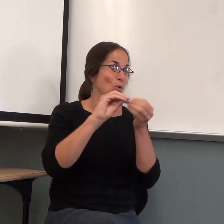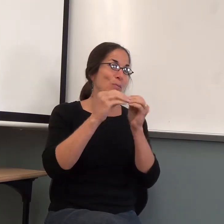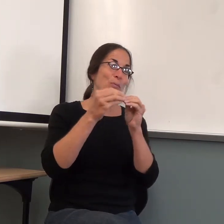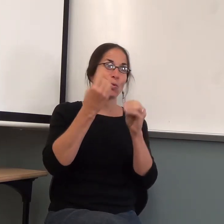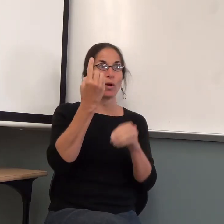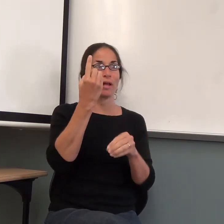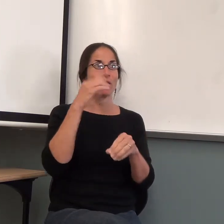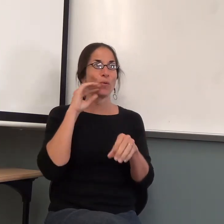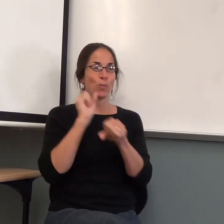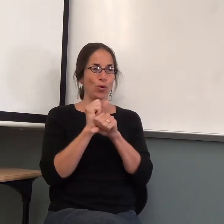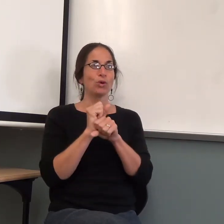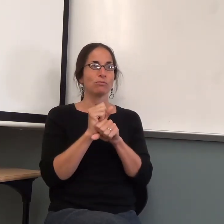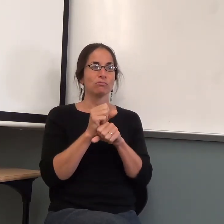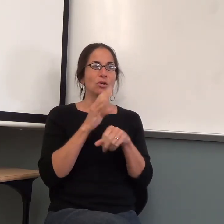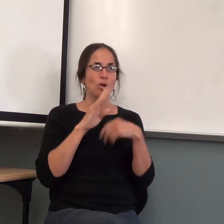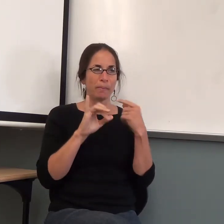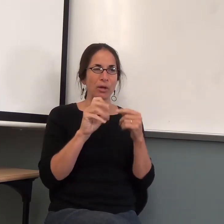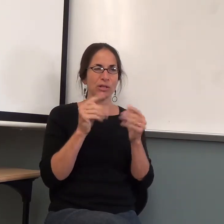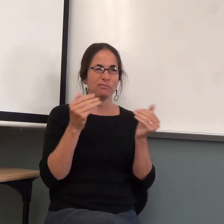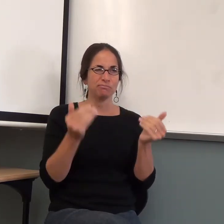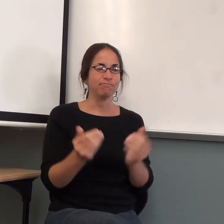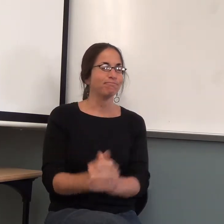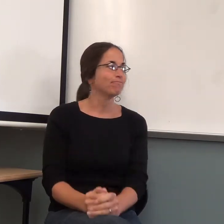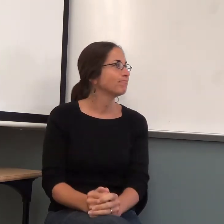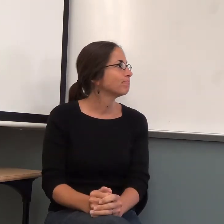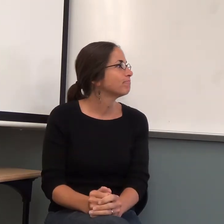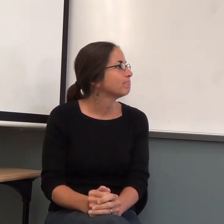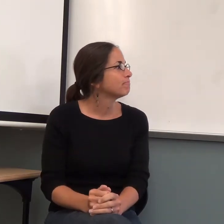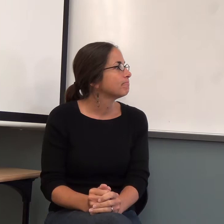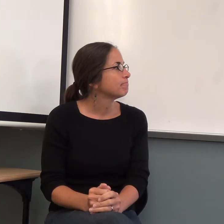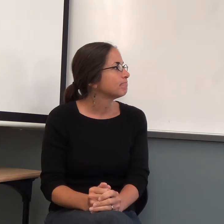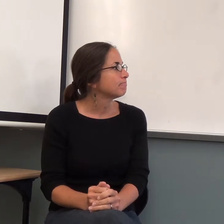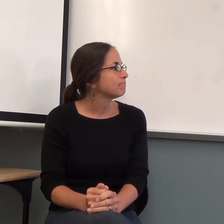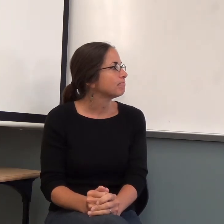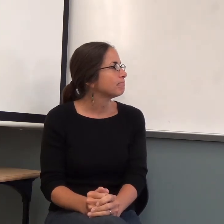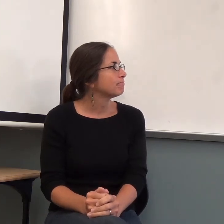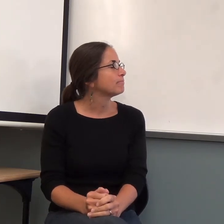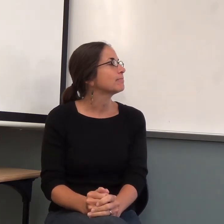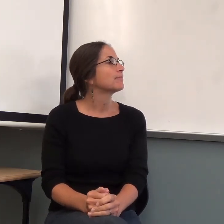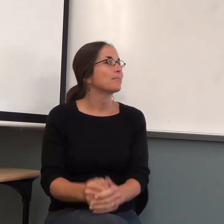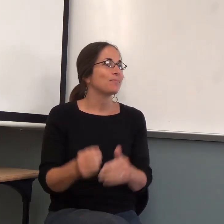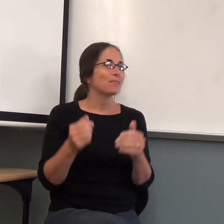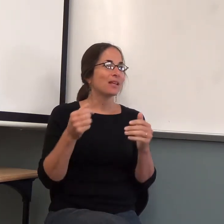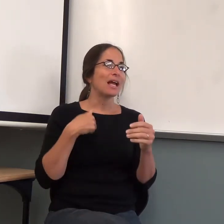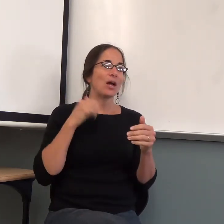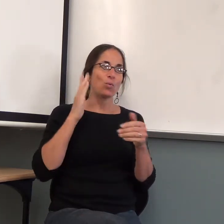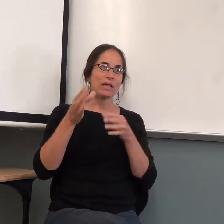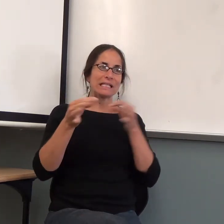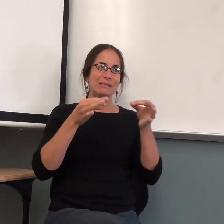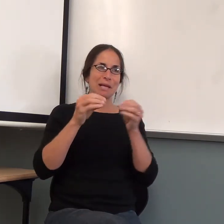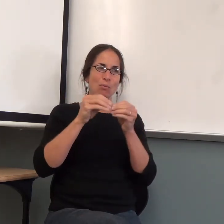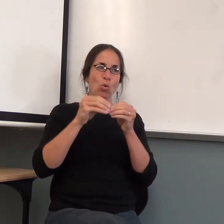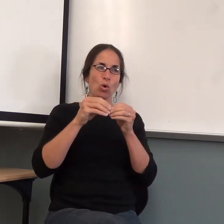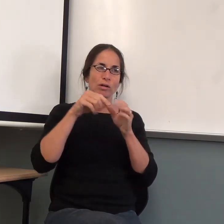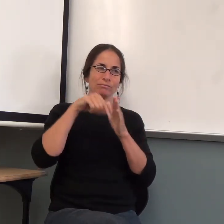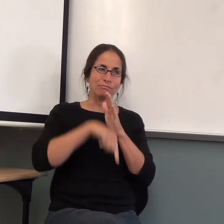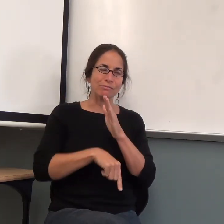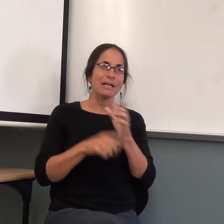let's talk about it briefly. And let me explain to you so that the next time you know exactly what I'm looking for.